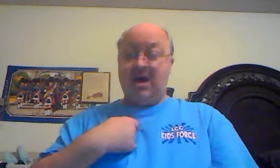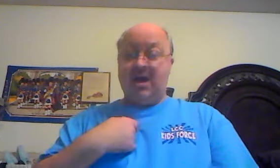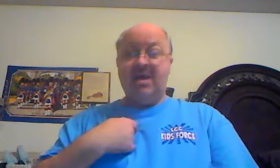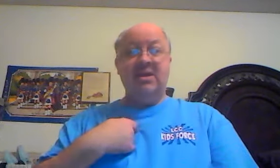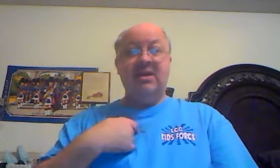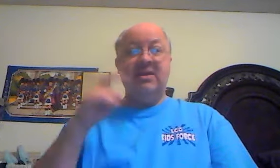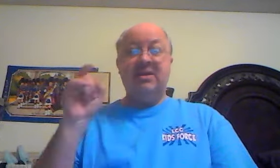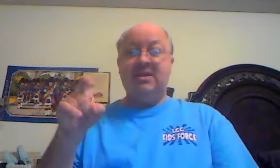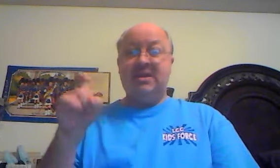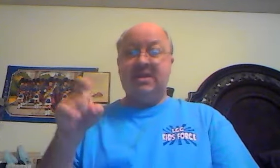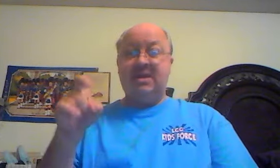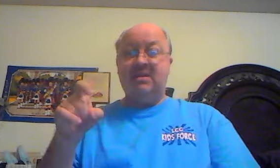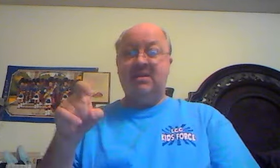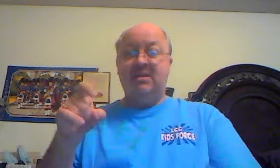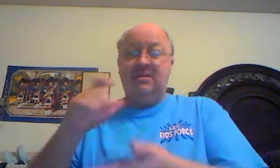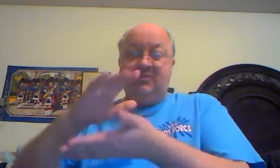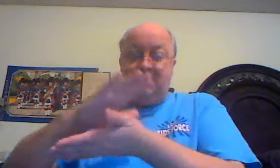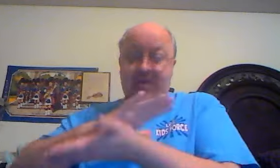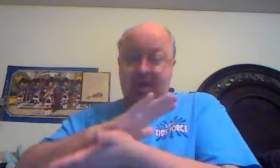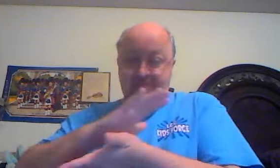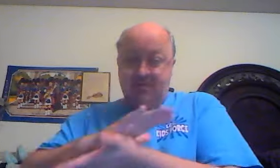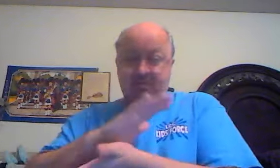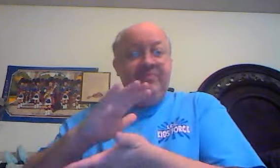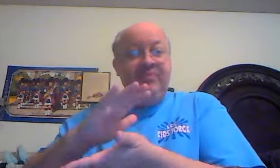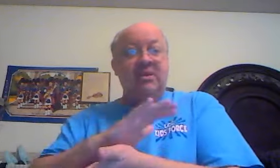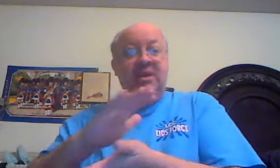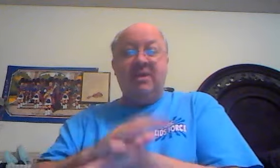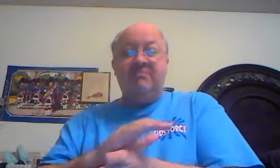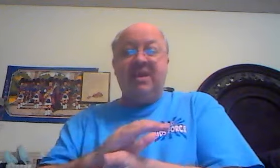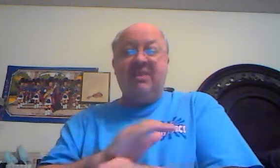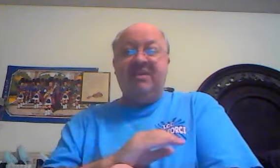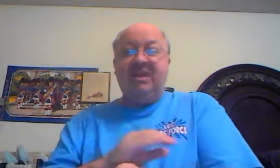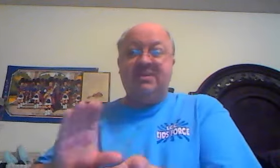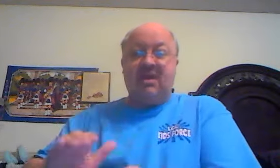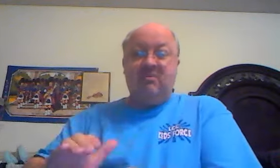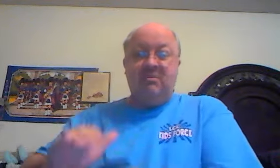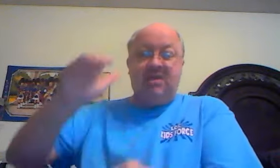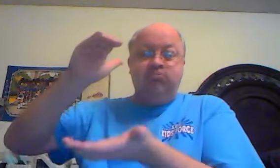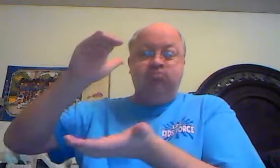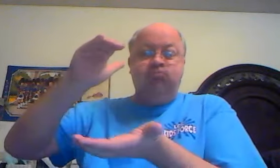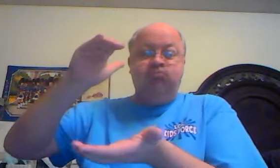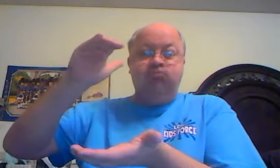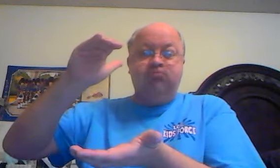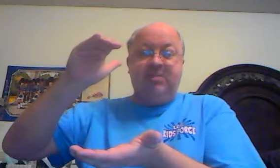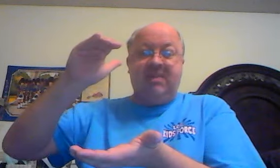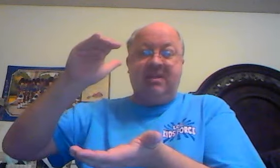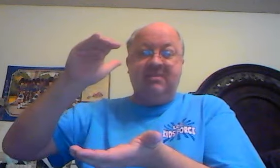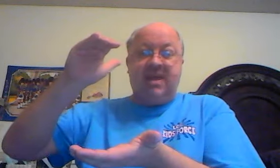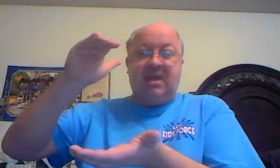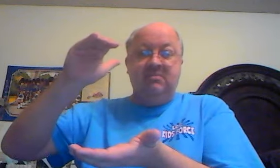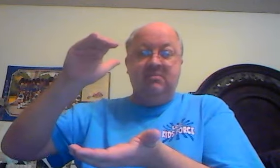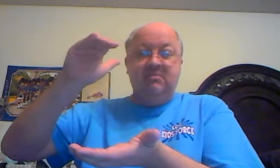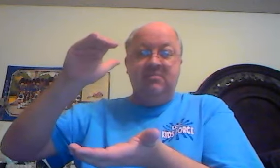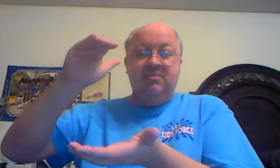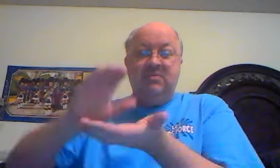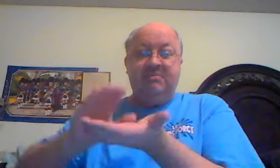I need, and you'd say paper, and a big thick stack would be big thick stack. This would be a